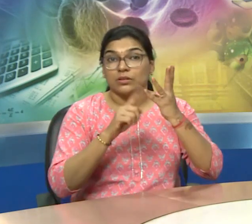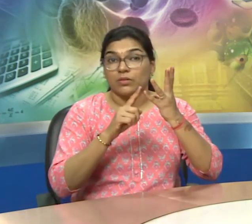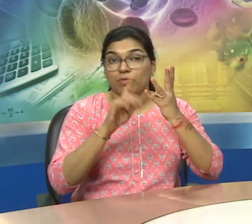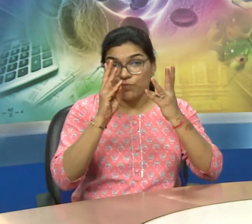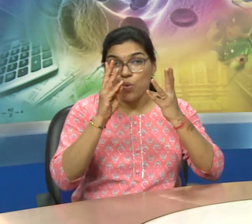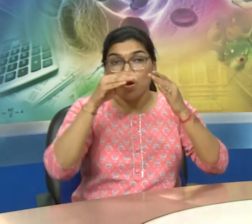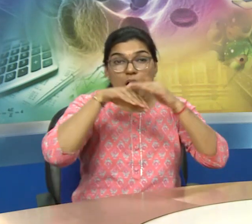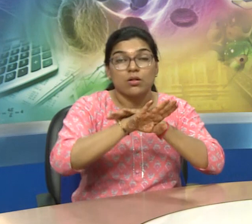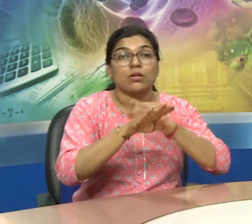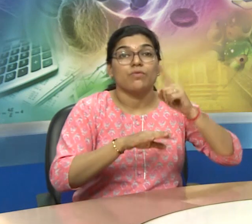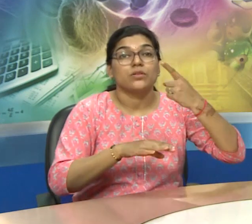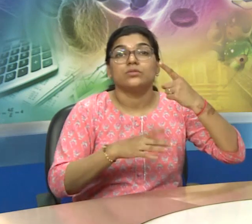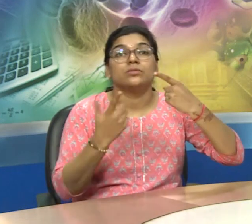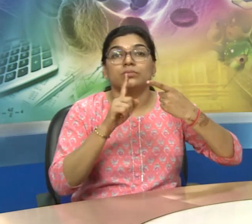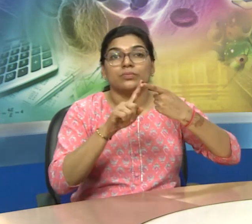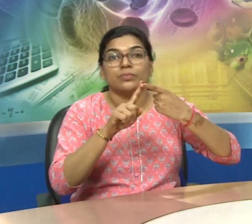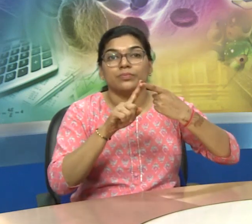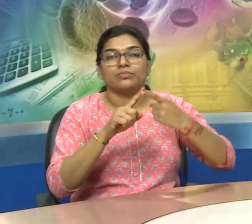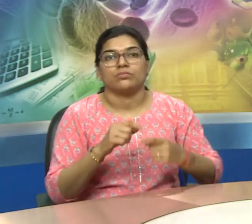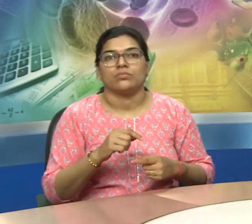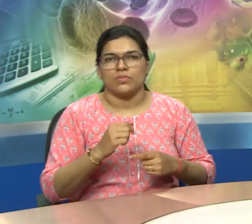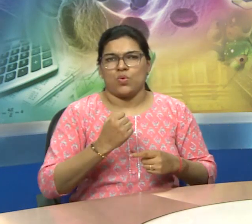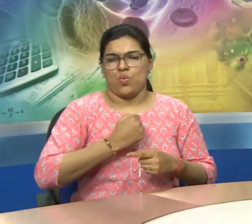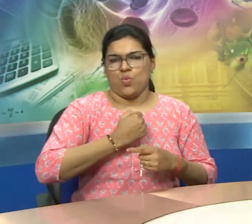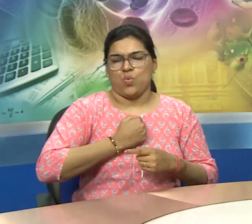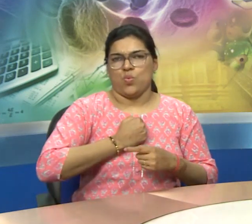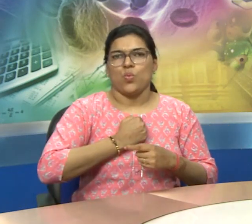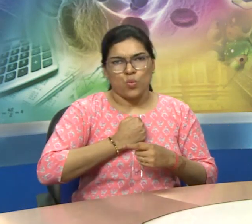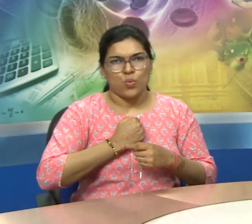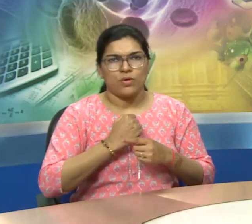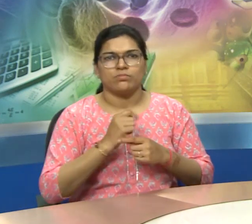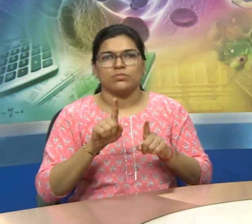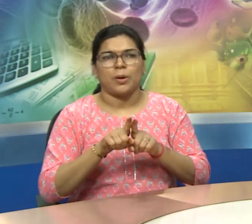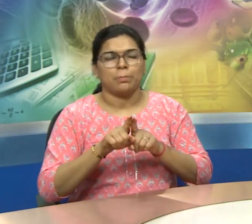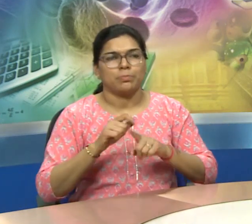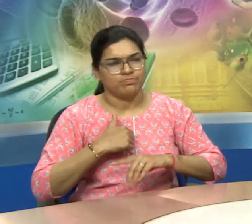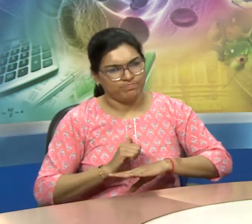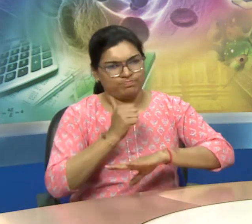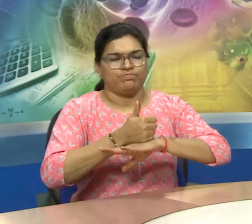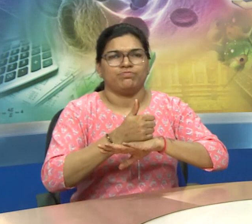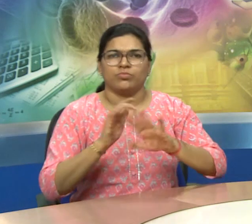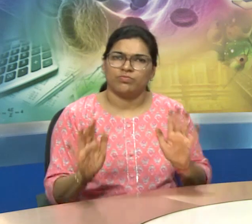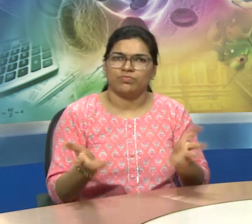library. We know that special library can be of three different categorized.